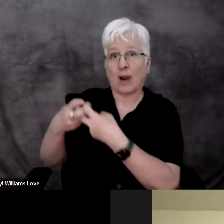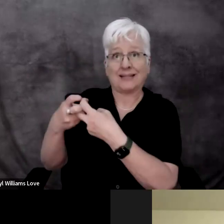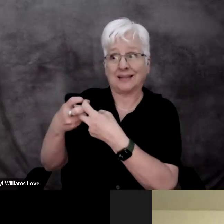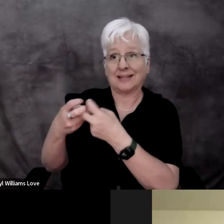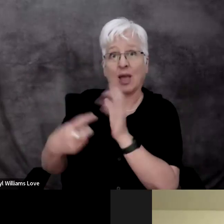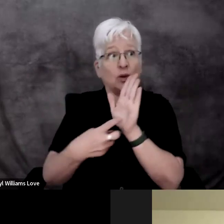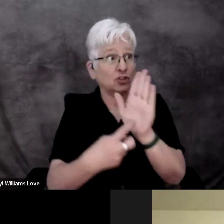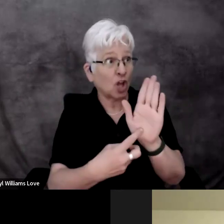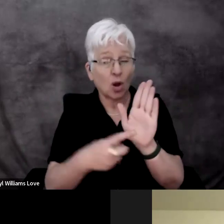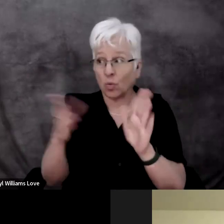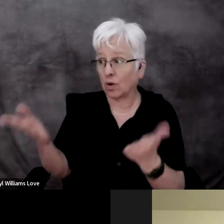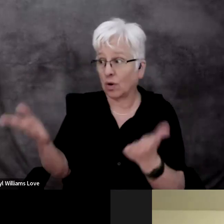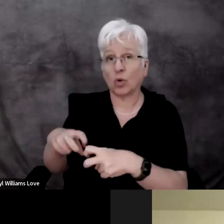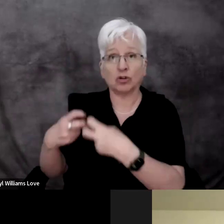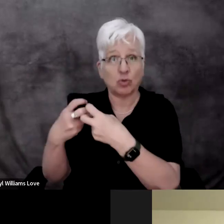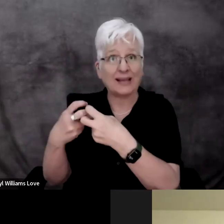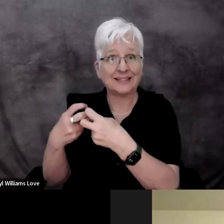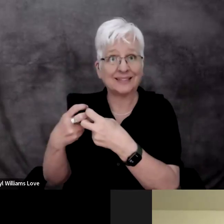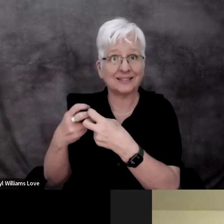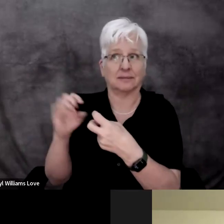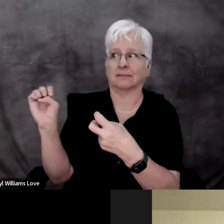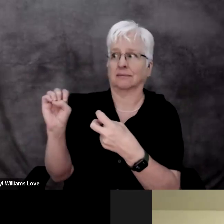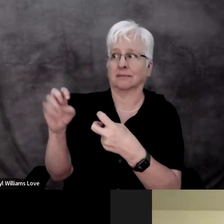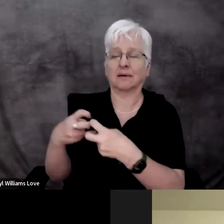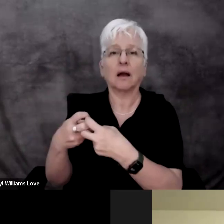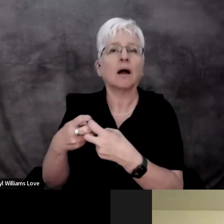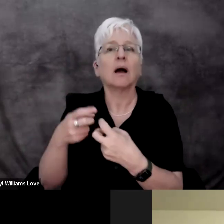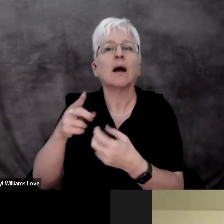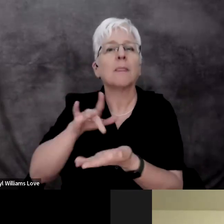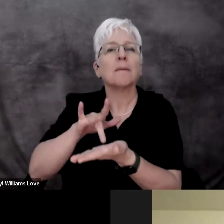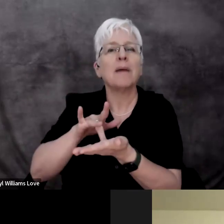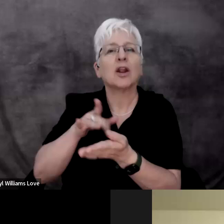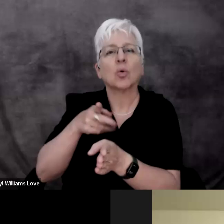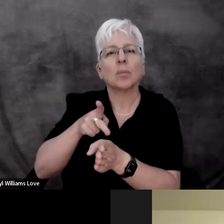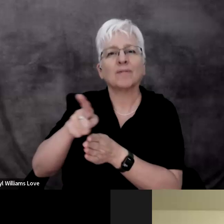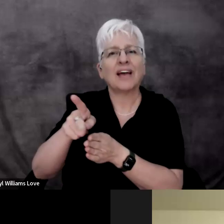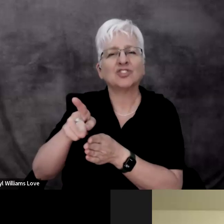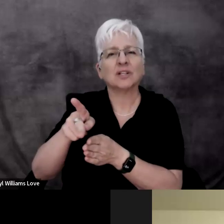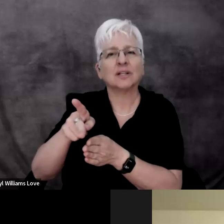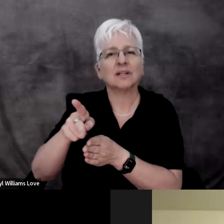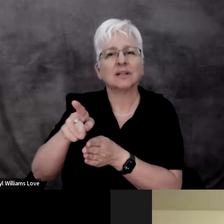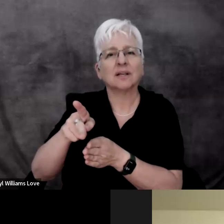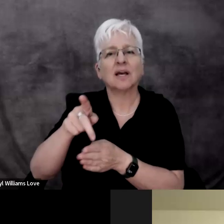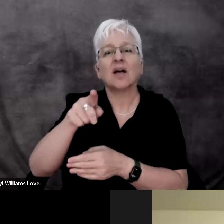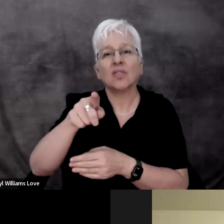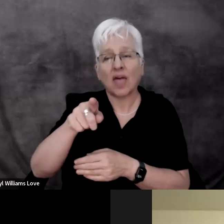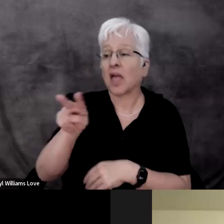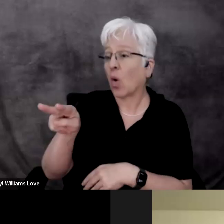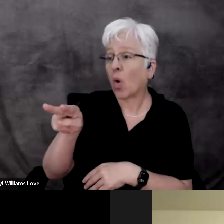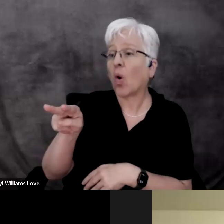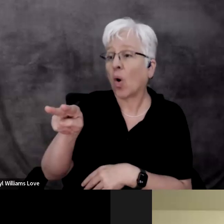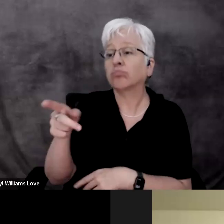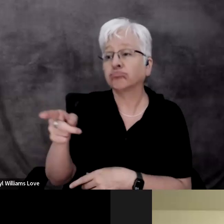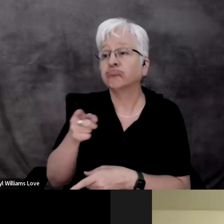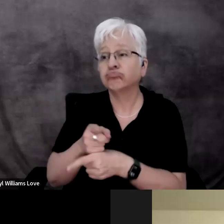we're in crisis, and the medical professions are acknowledging that we're in crisis,